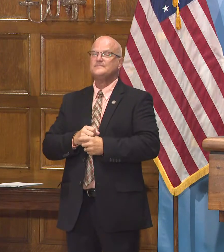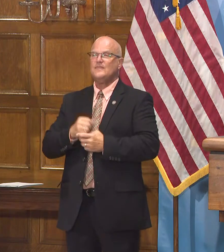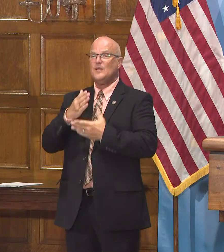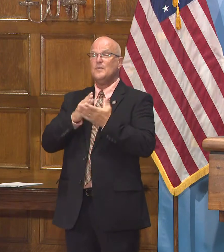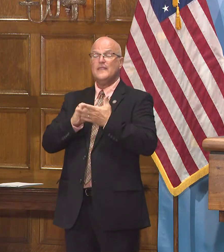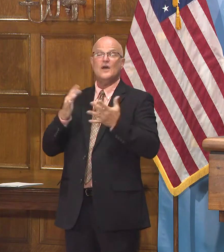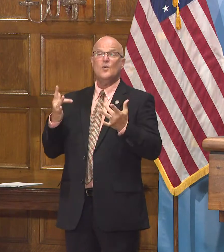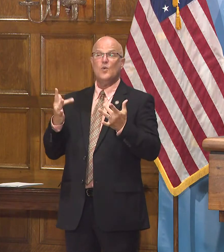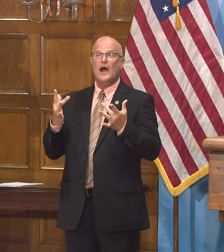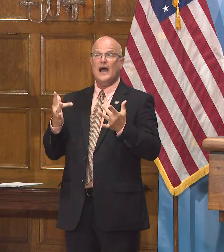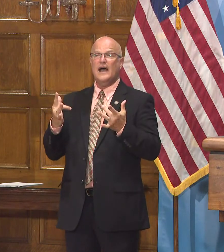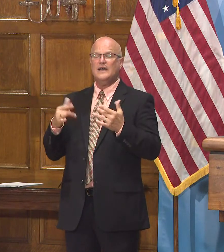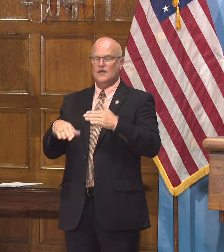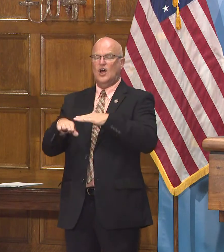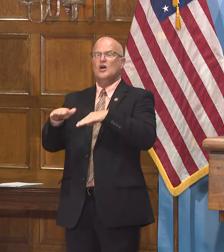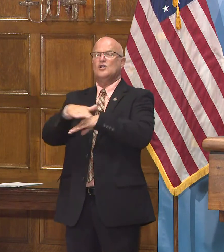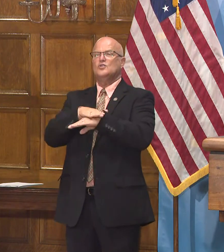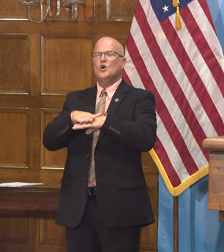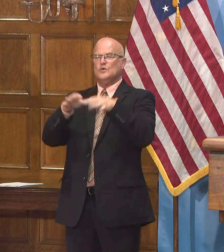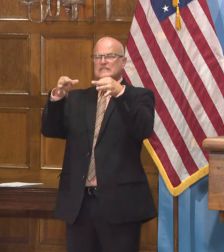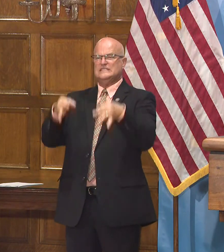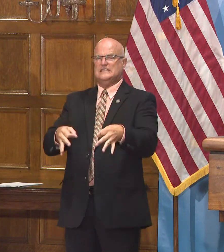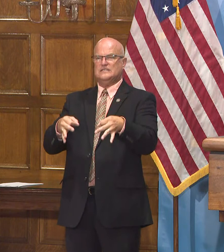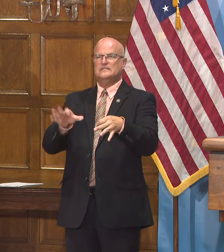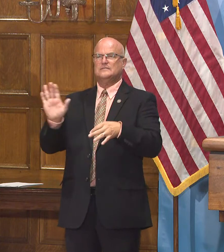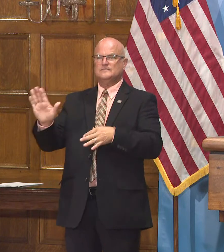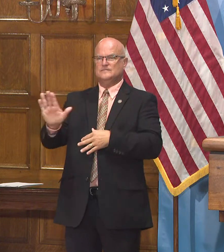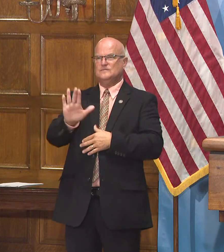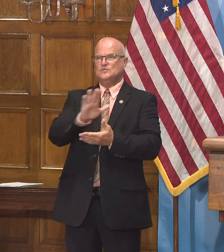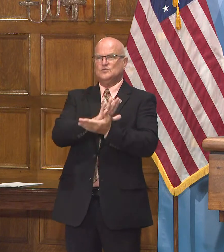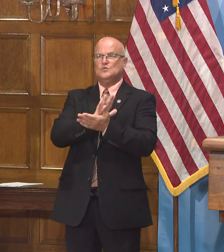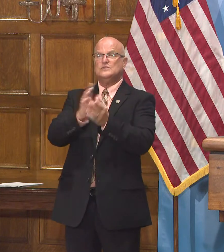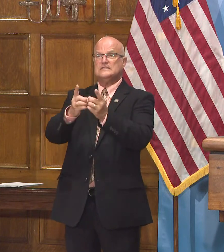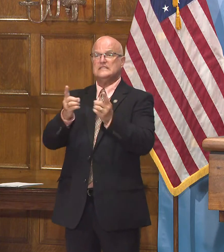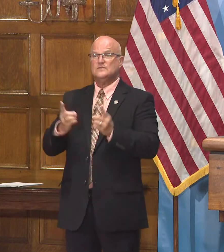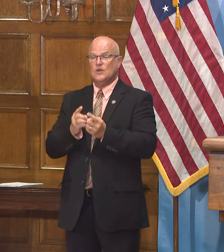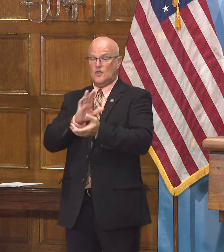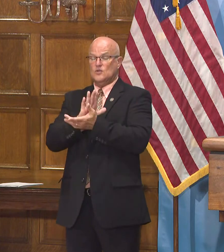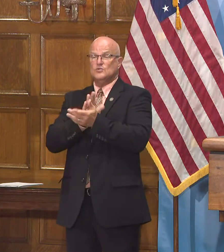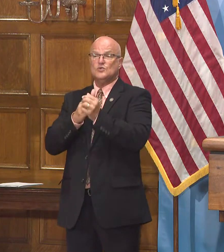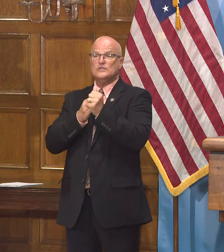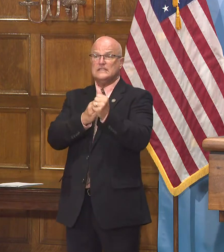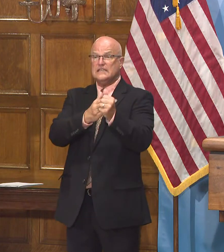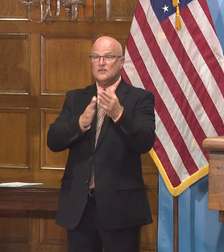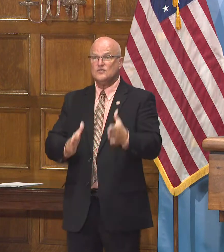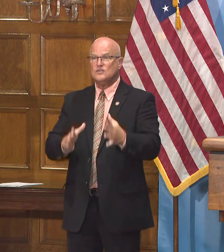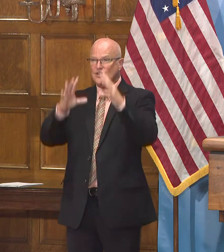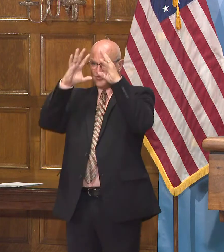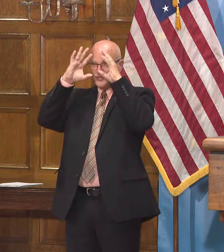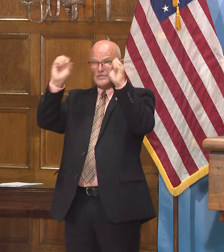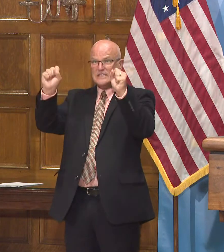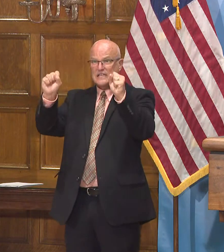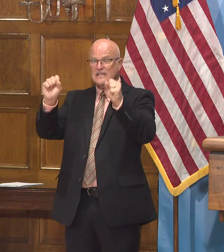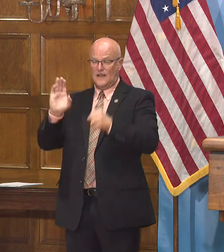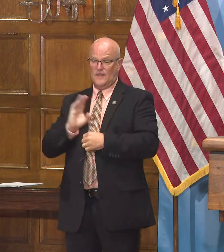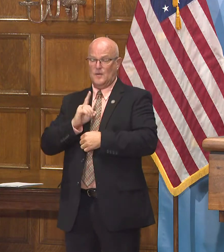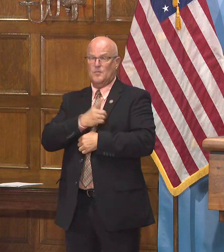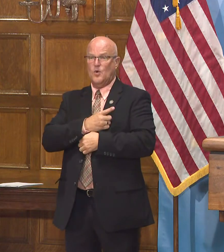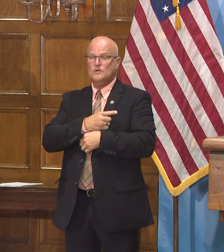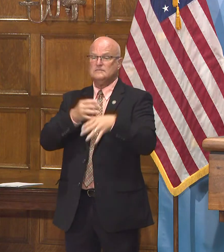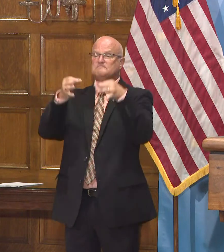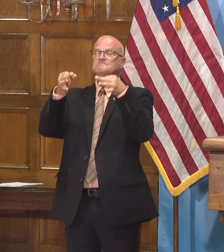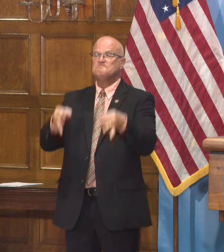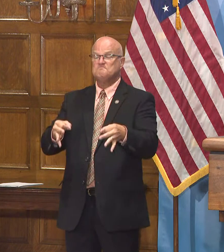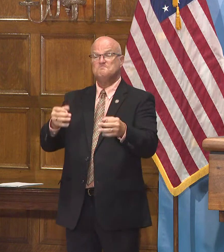Part of that is because of the local decisions that are being made. The local school leaders, superintendents, local boards are making